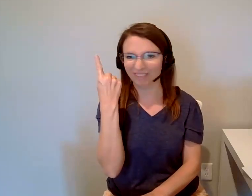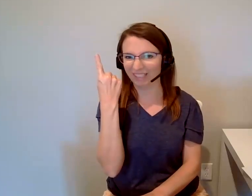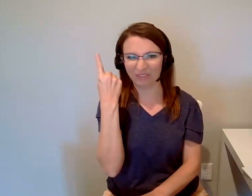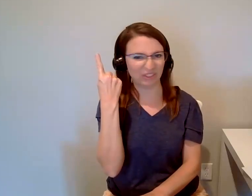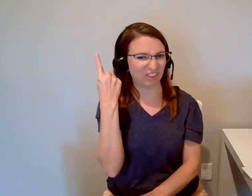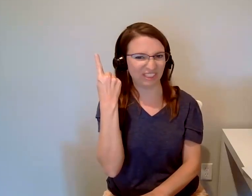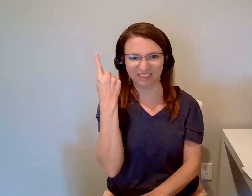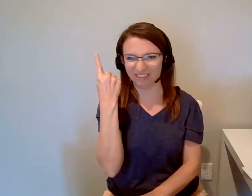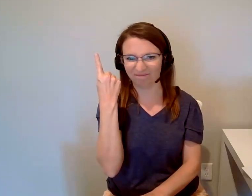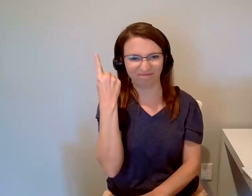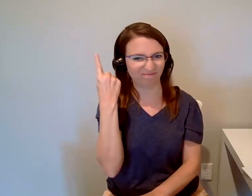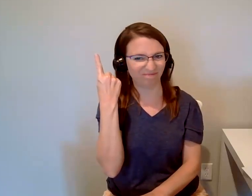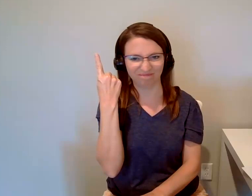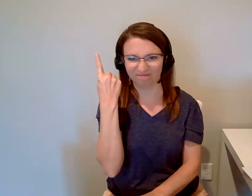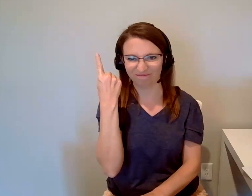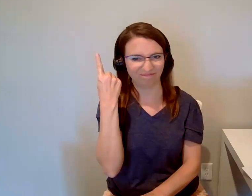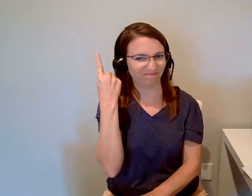I don't understand.